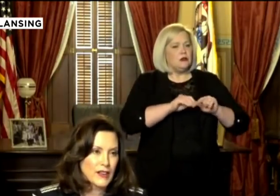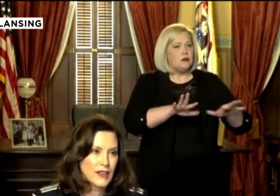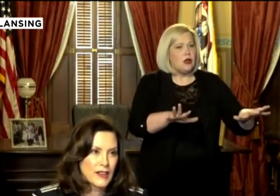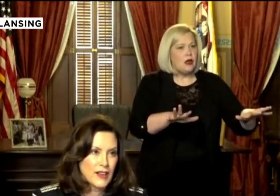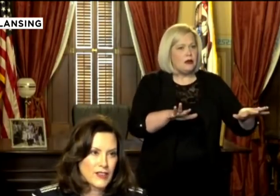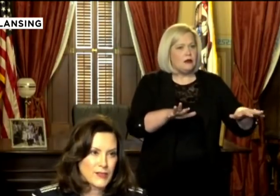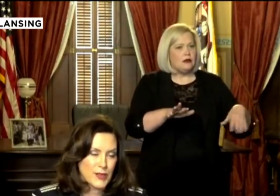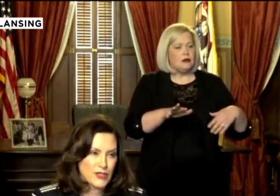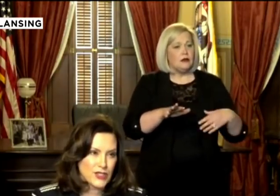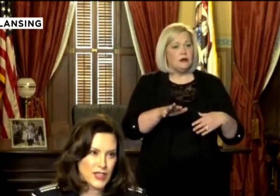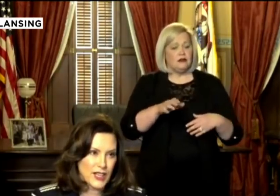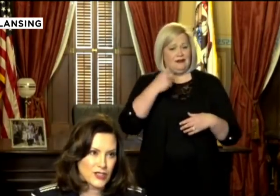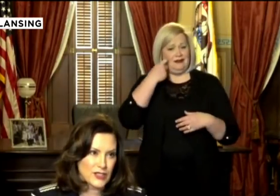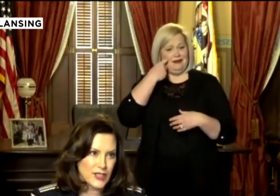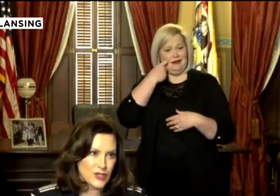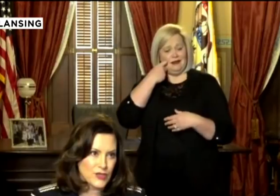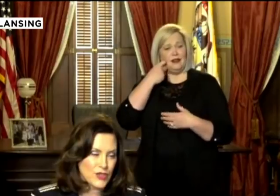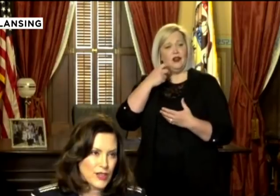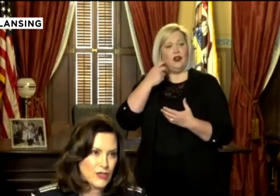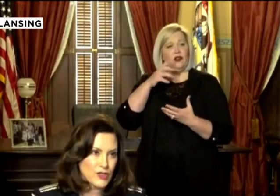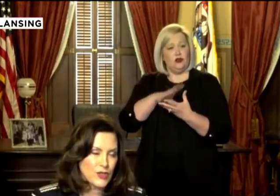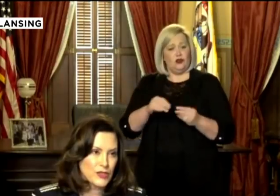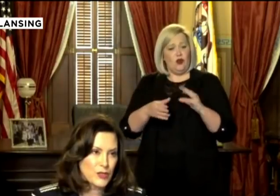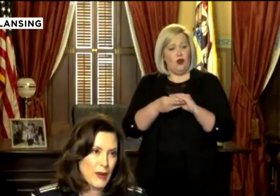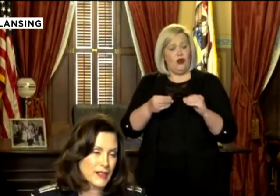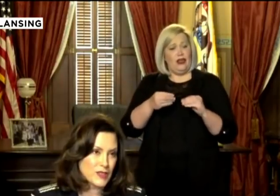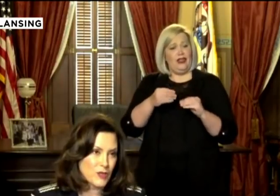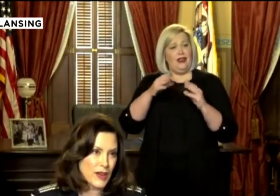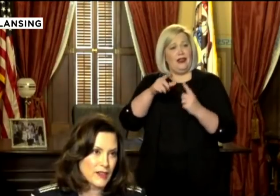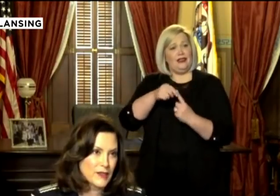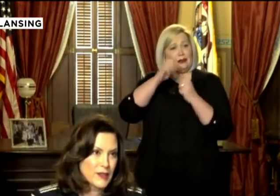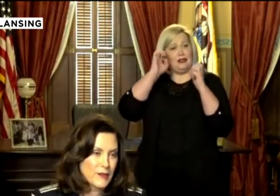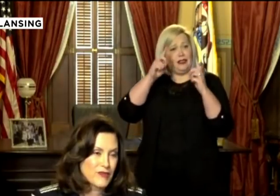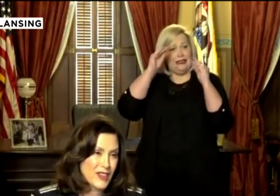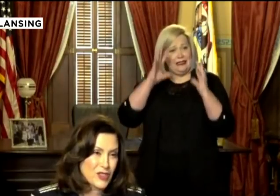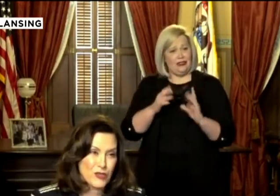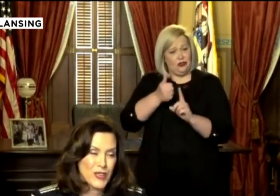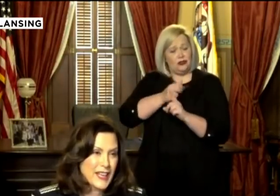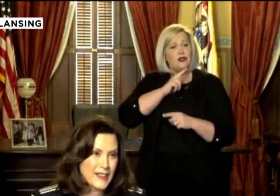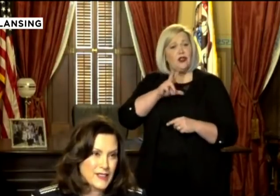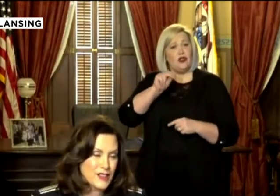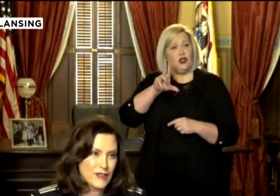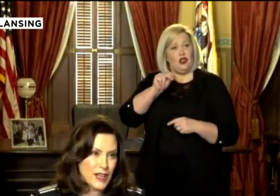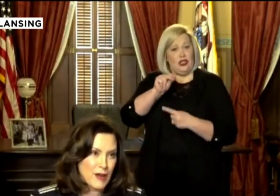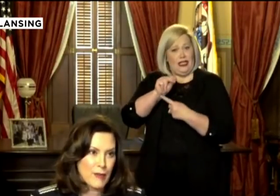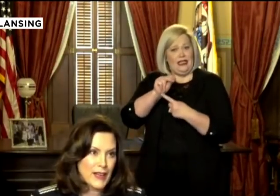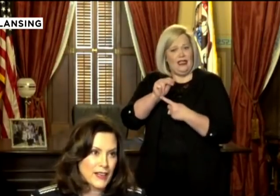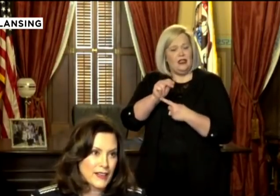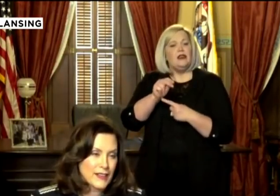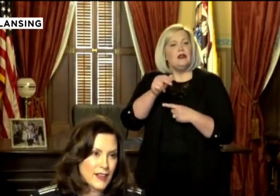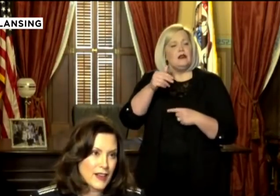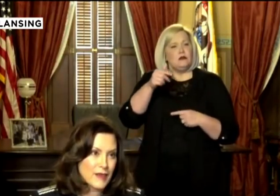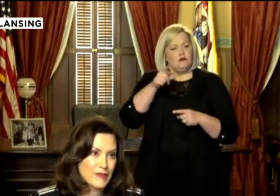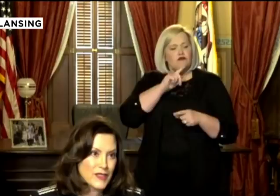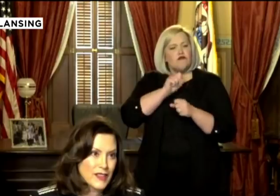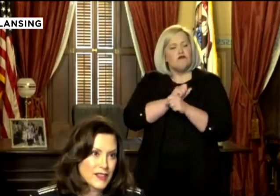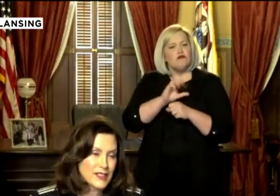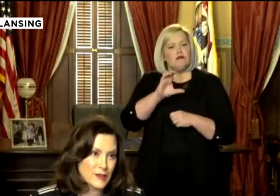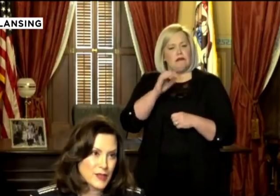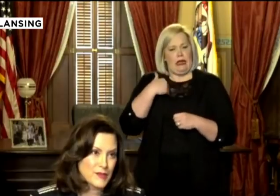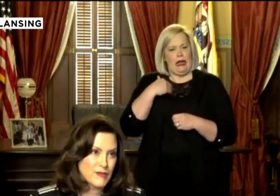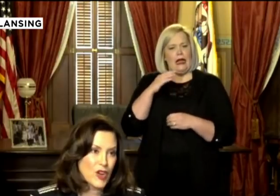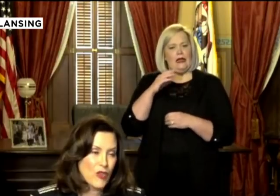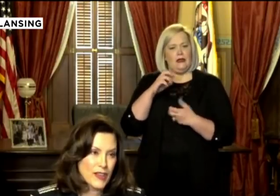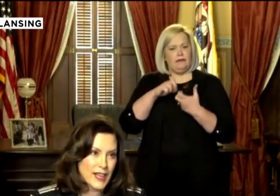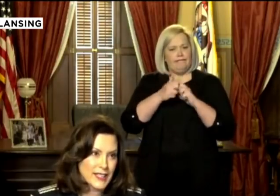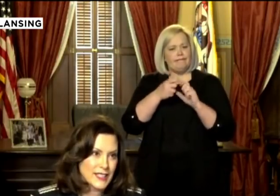this morning of a special education teacher who's 30 years old who passed away after 3 days of combating